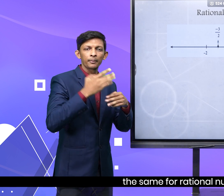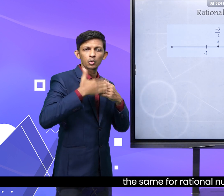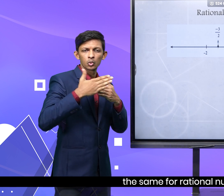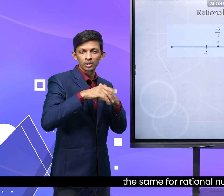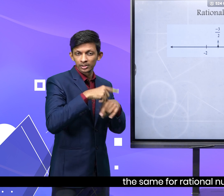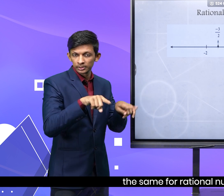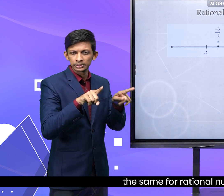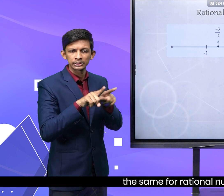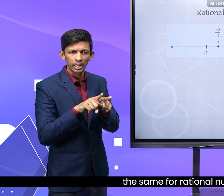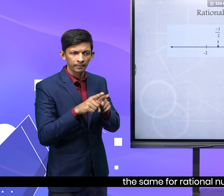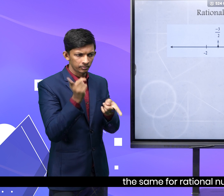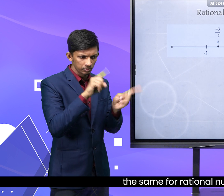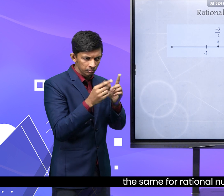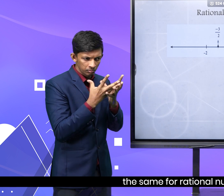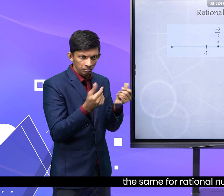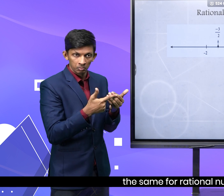for rational numbers too.